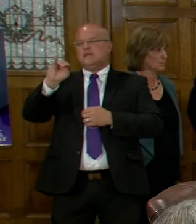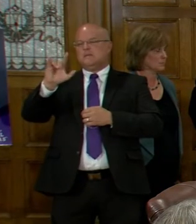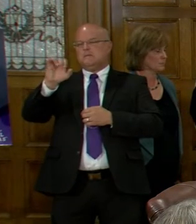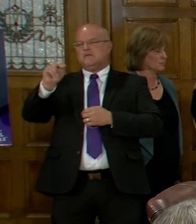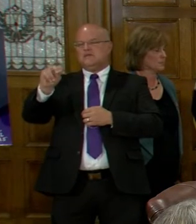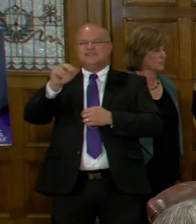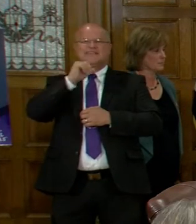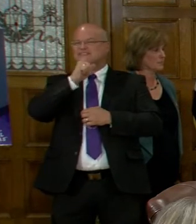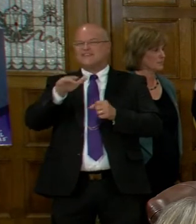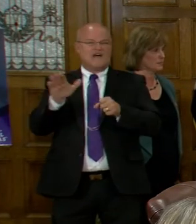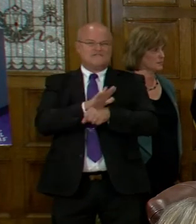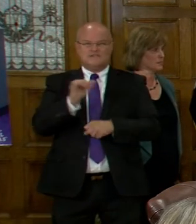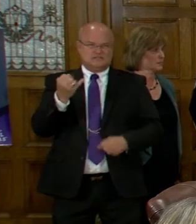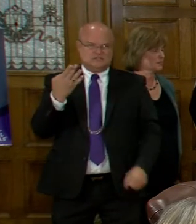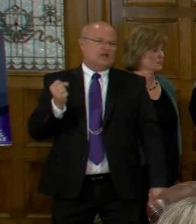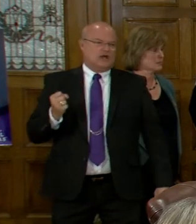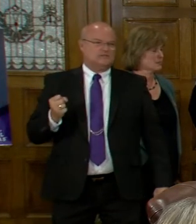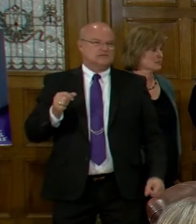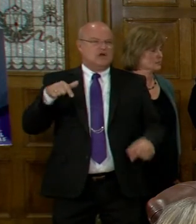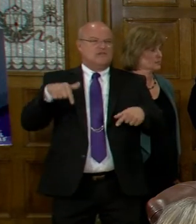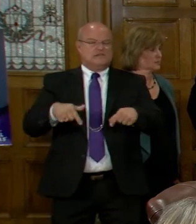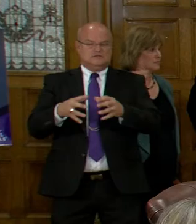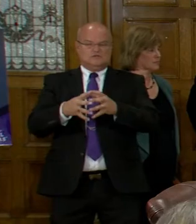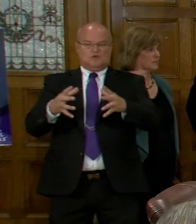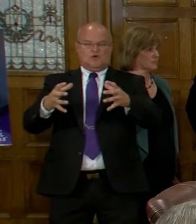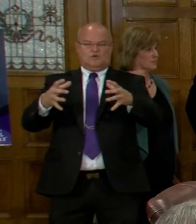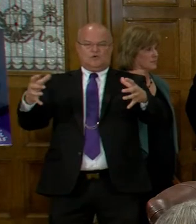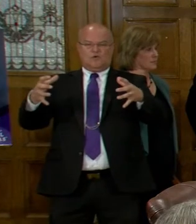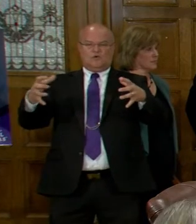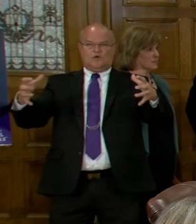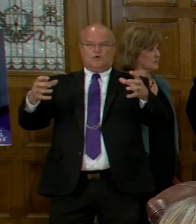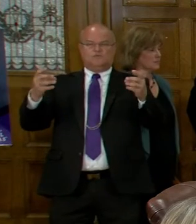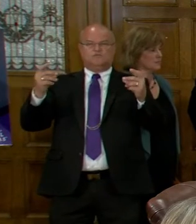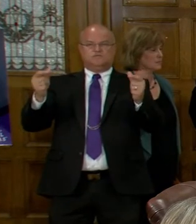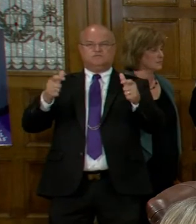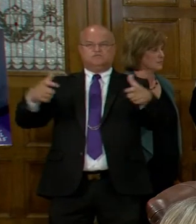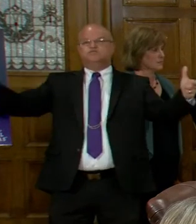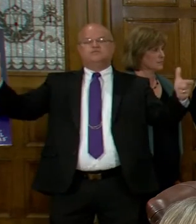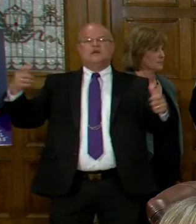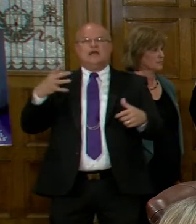jobs. So I would expect this to grow and to grow rapidly.